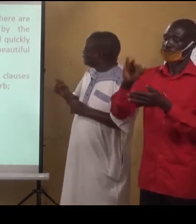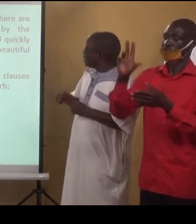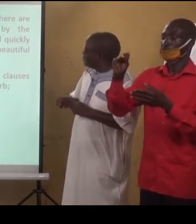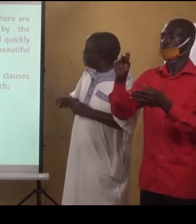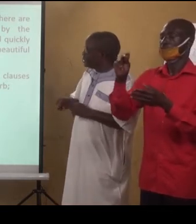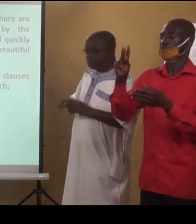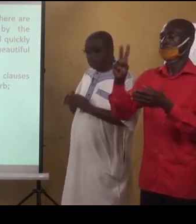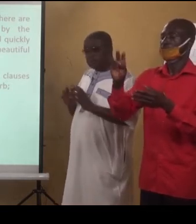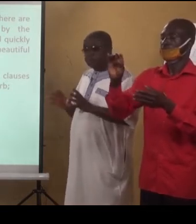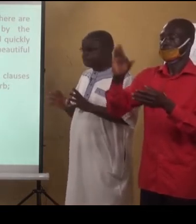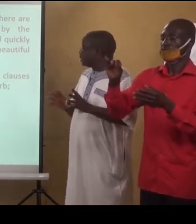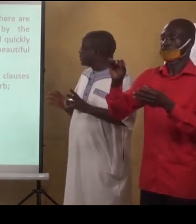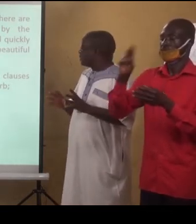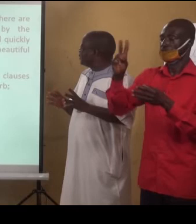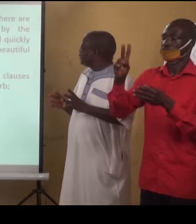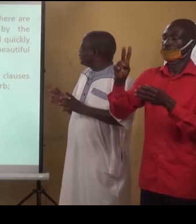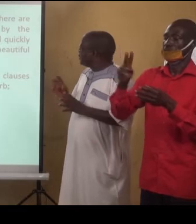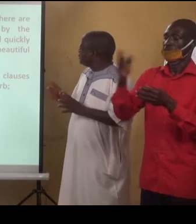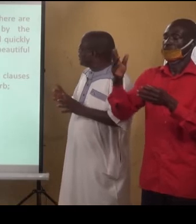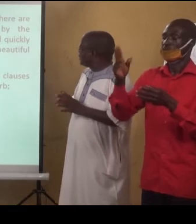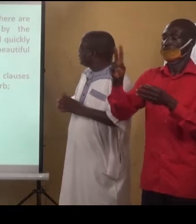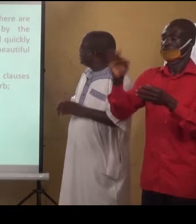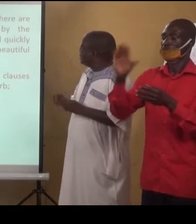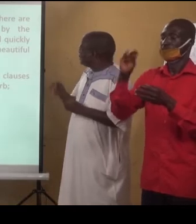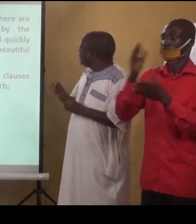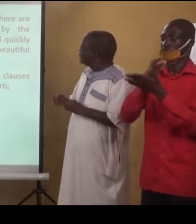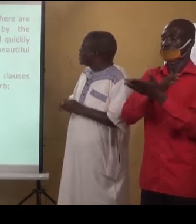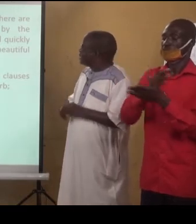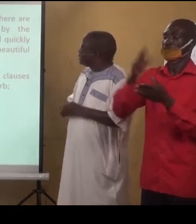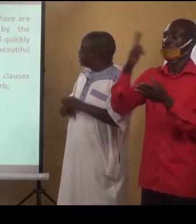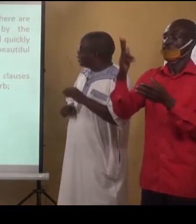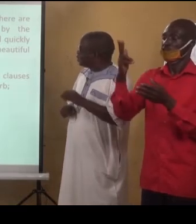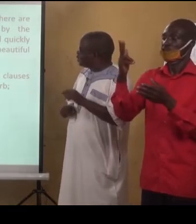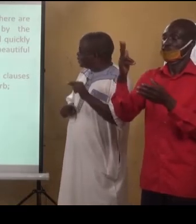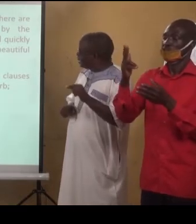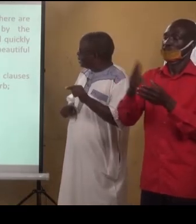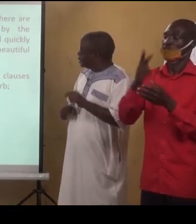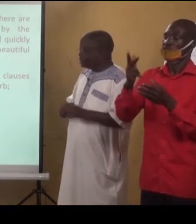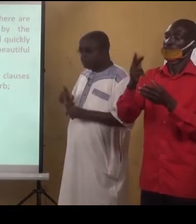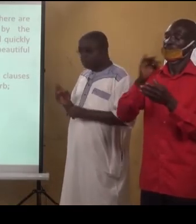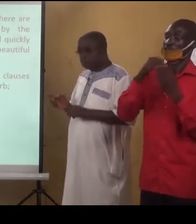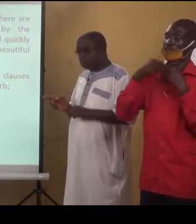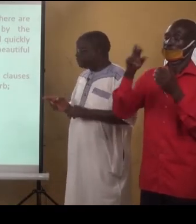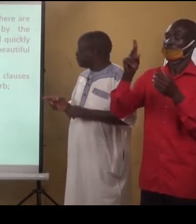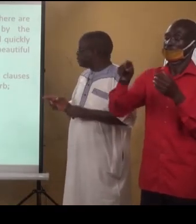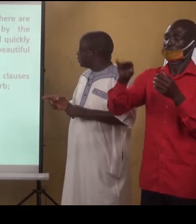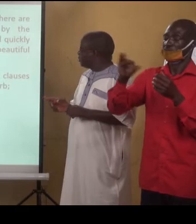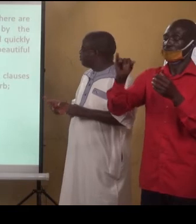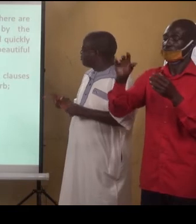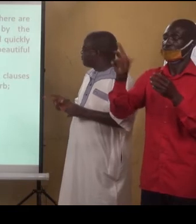there are verbs, no subject. In 3 is marked by the preposition in, but no